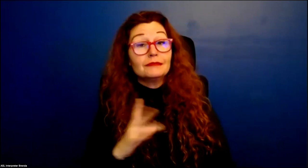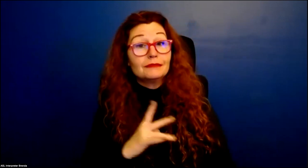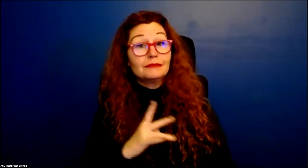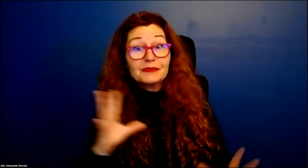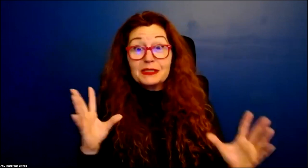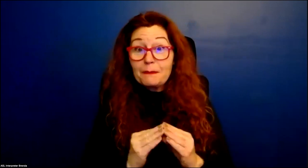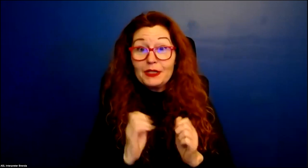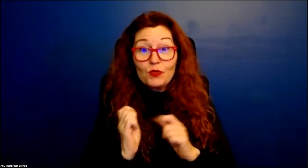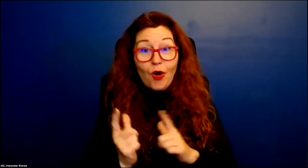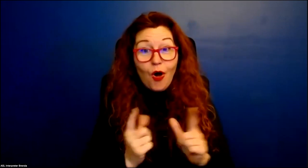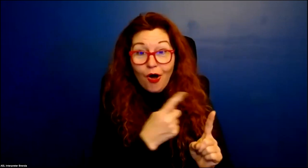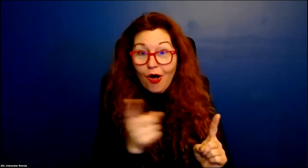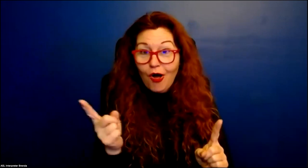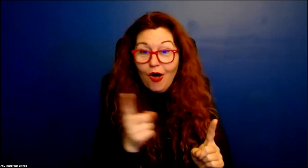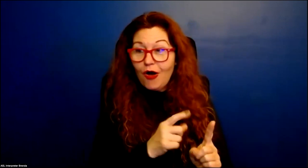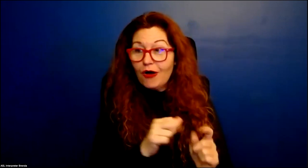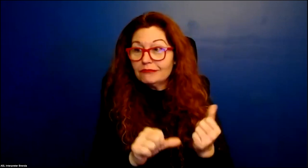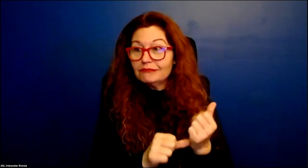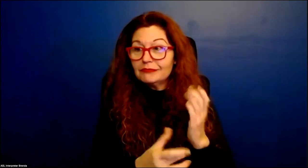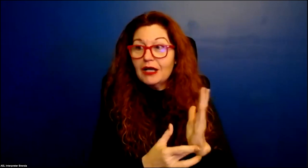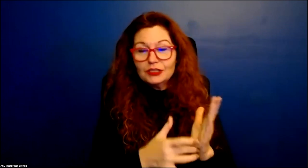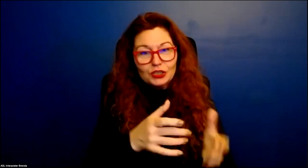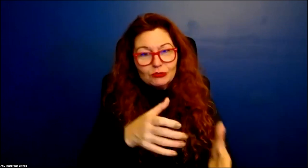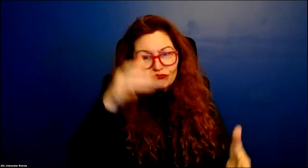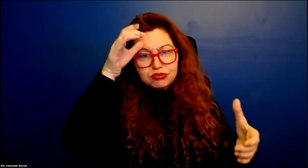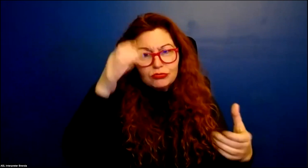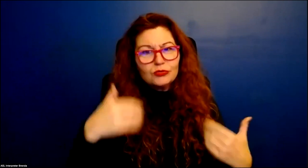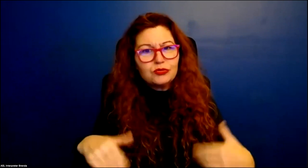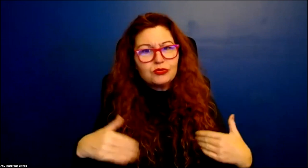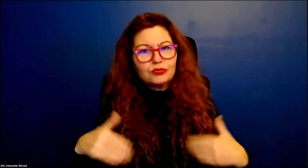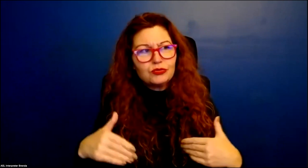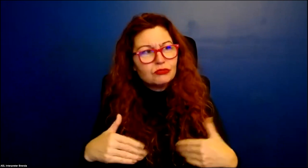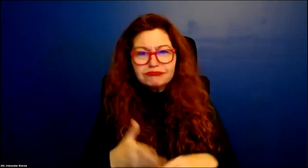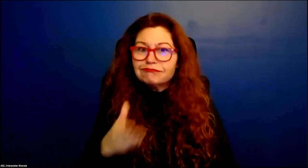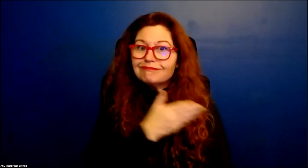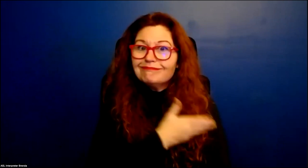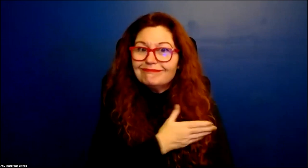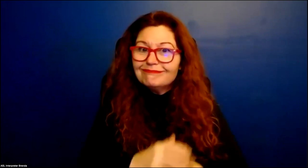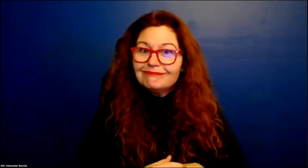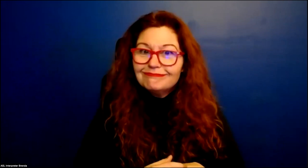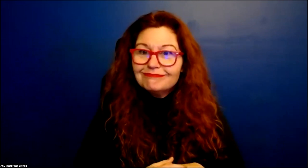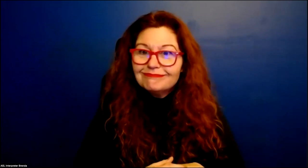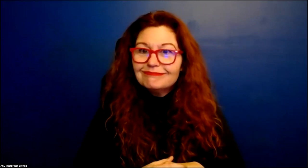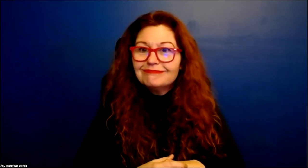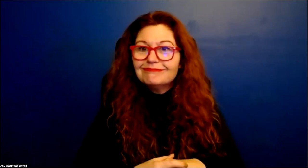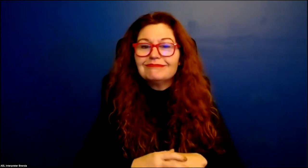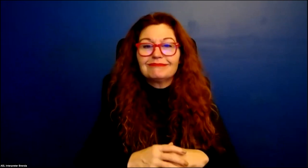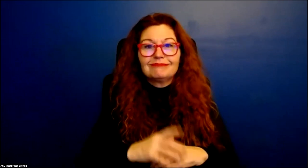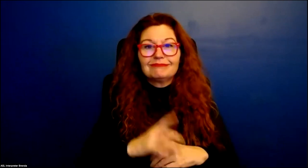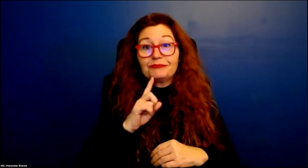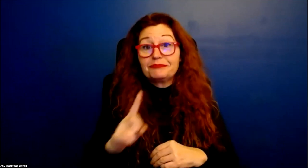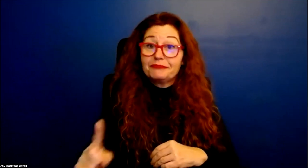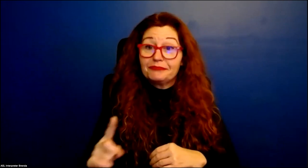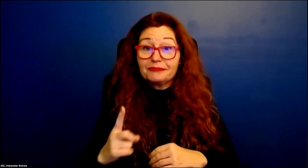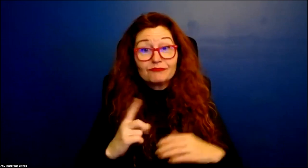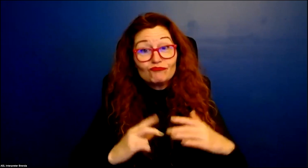the assistive technology is a major step forward. And this is the floor, and the ceiling will hit it over the